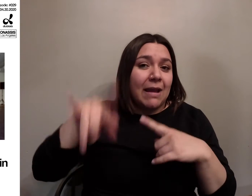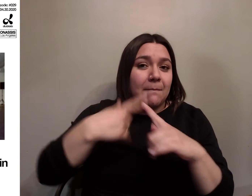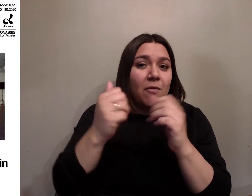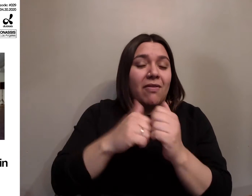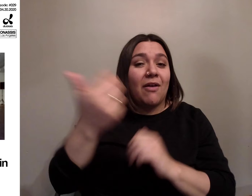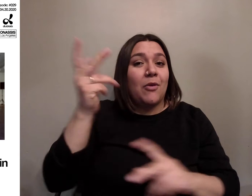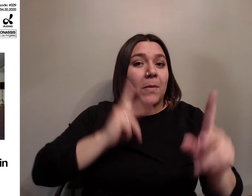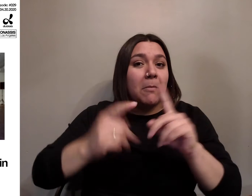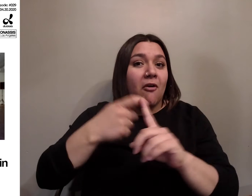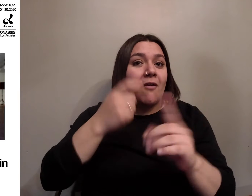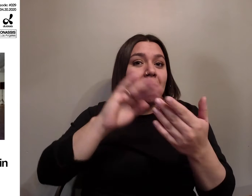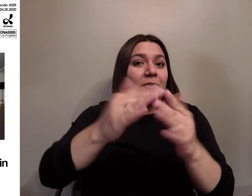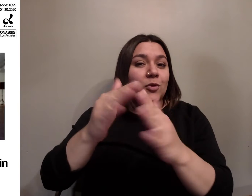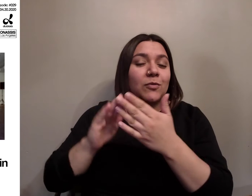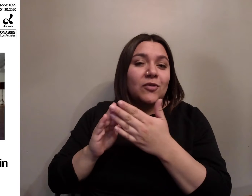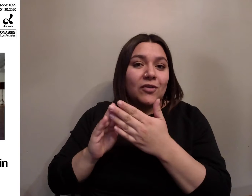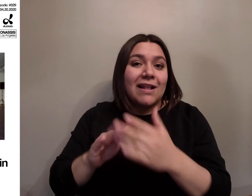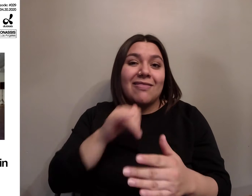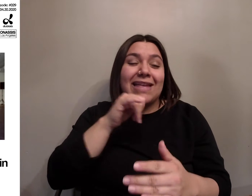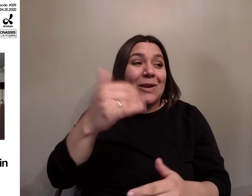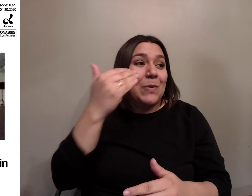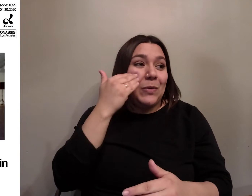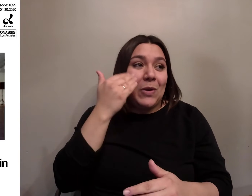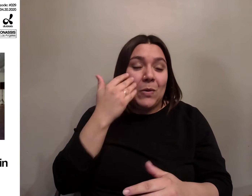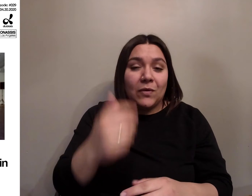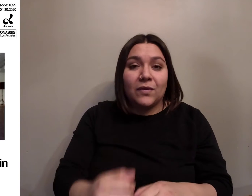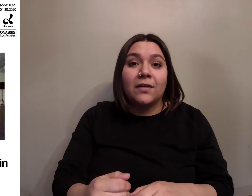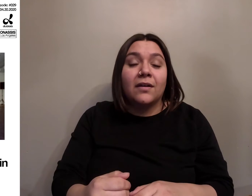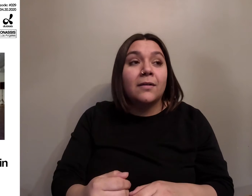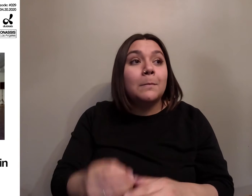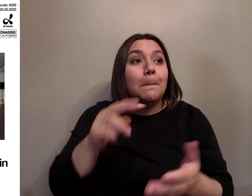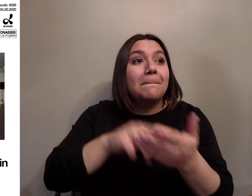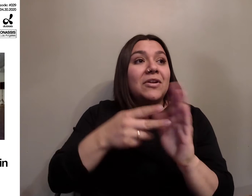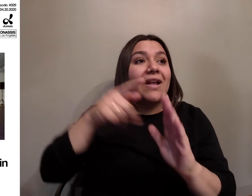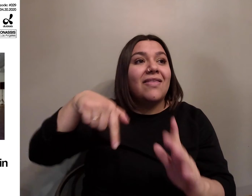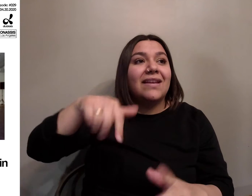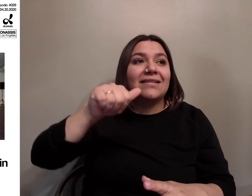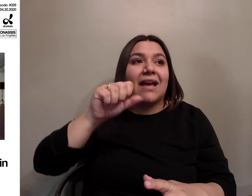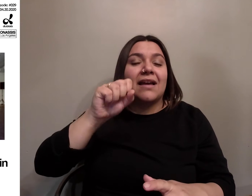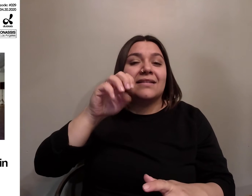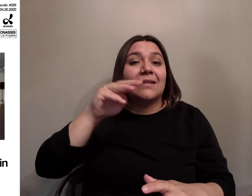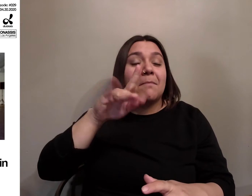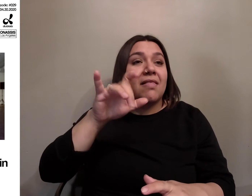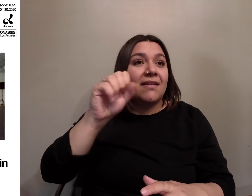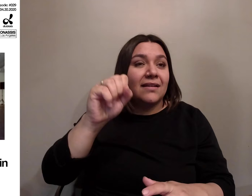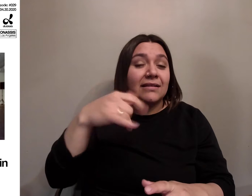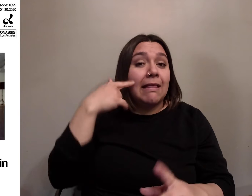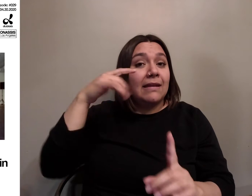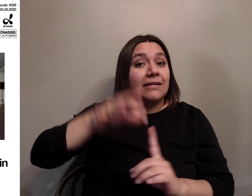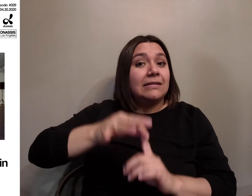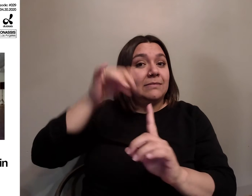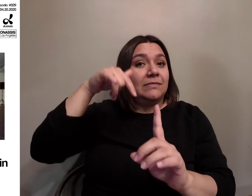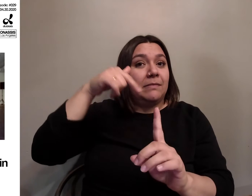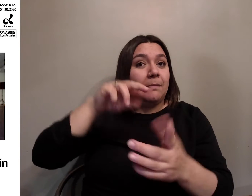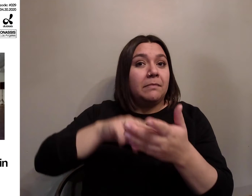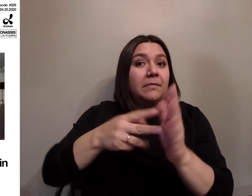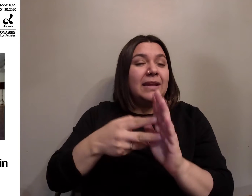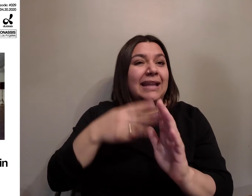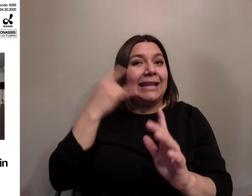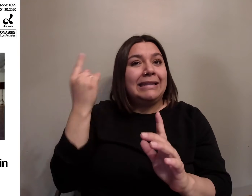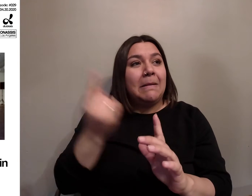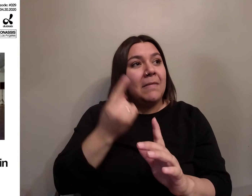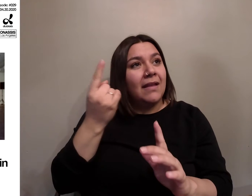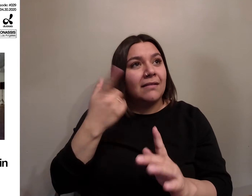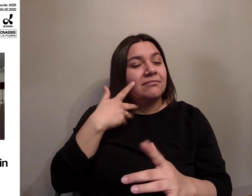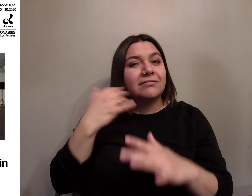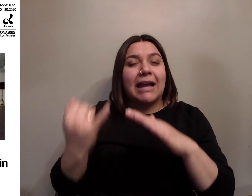in that case, Ari Simonovsky proposed to the community. And it's really about